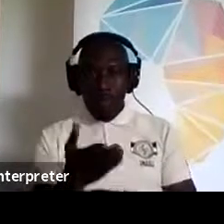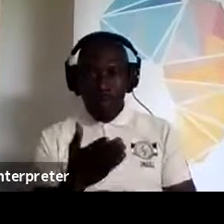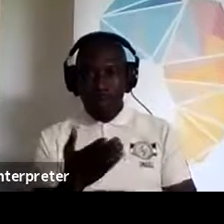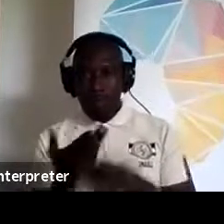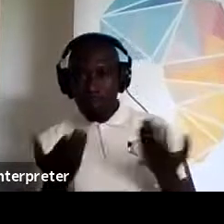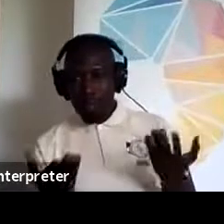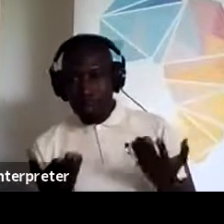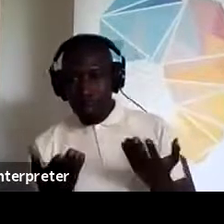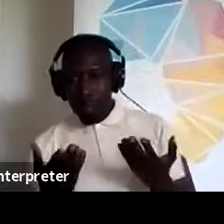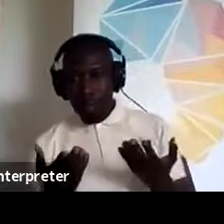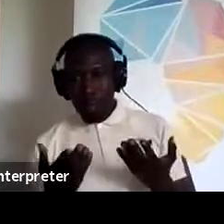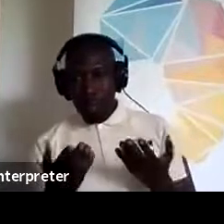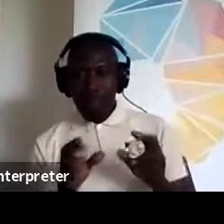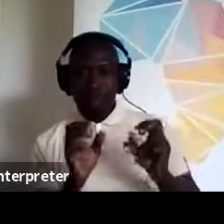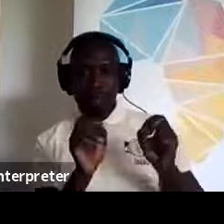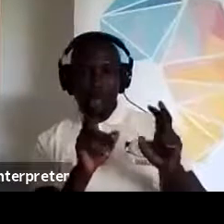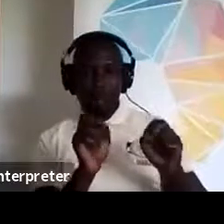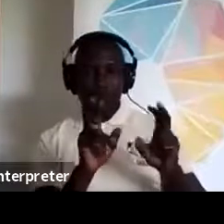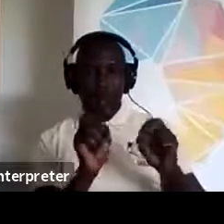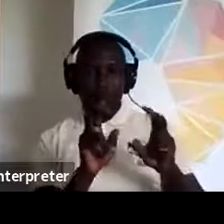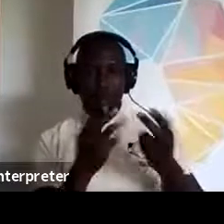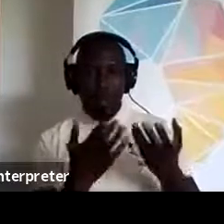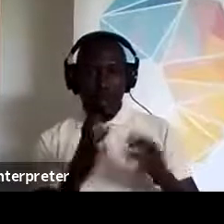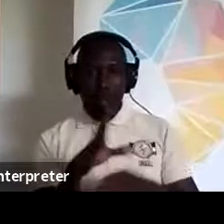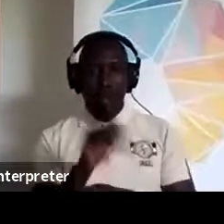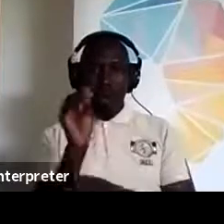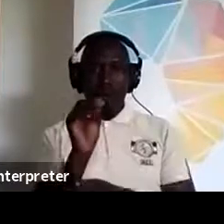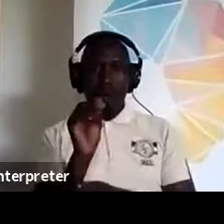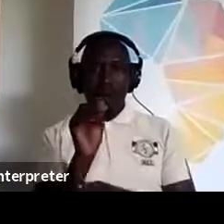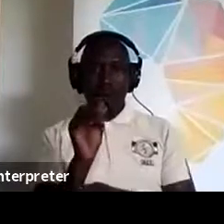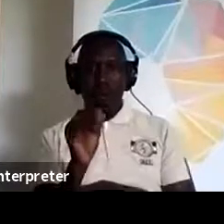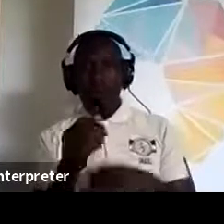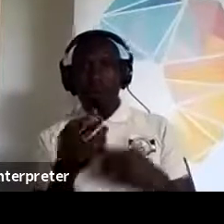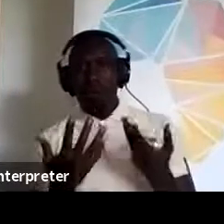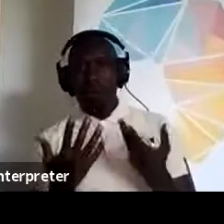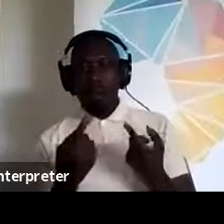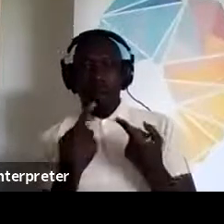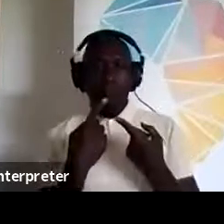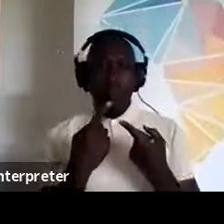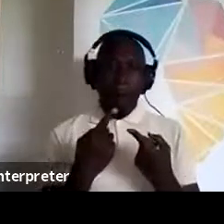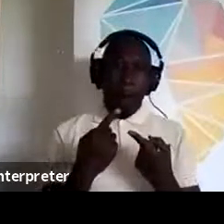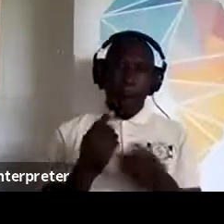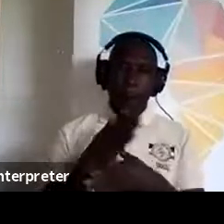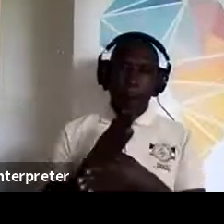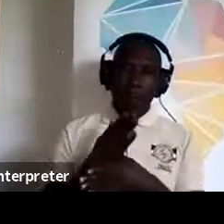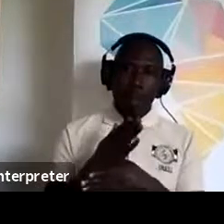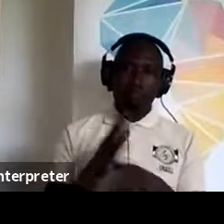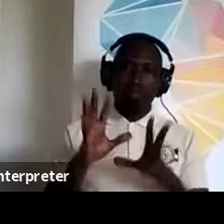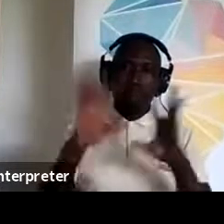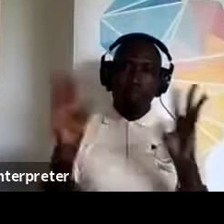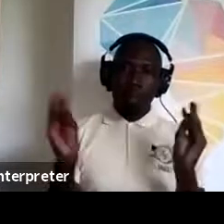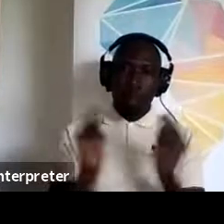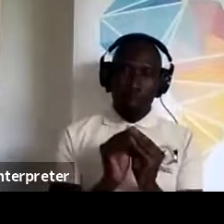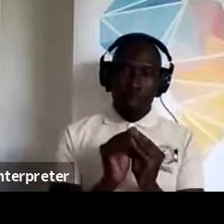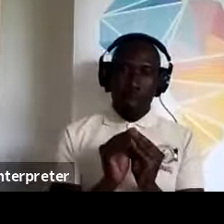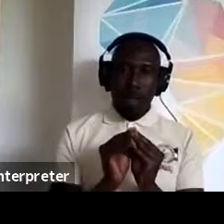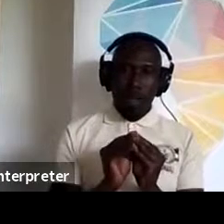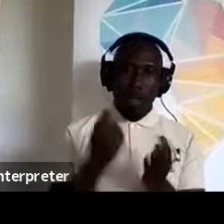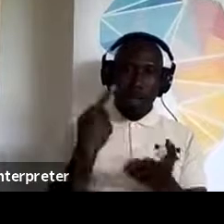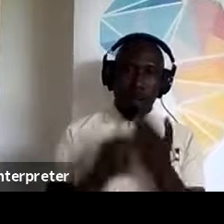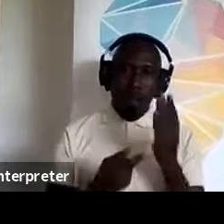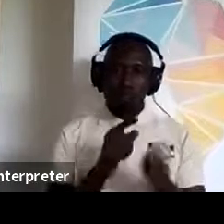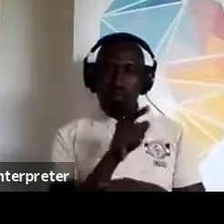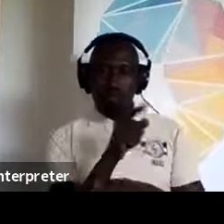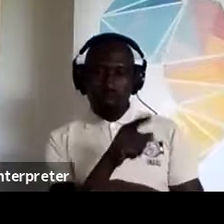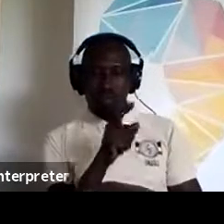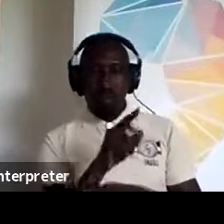bit, okay, he's gone off. So, Madam Minister, as we conclude, I think what would you, as